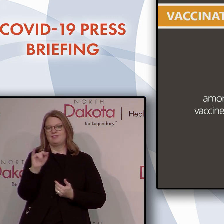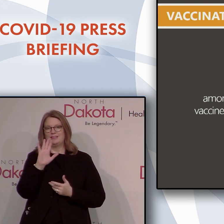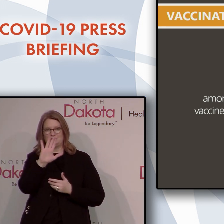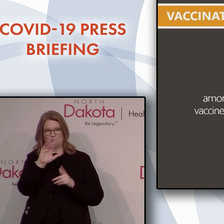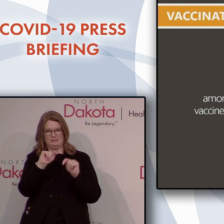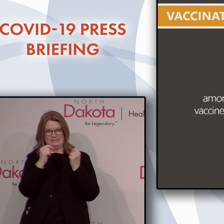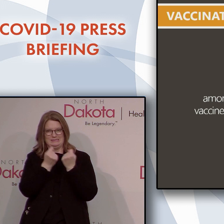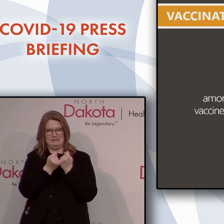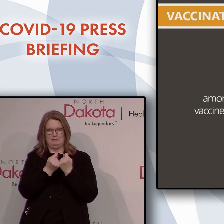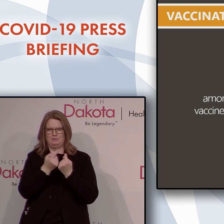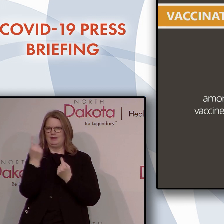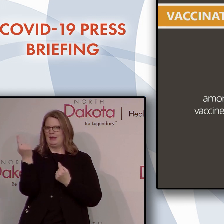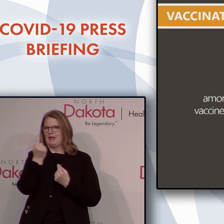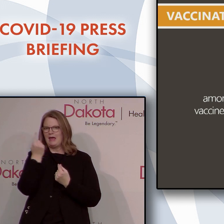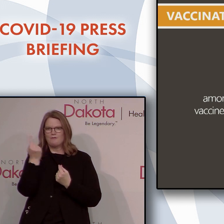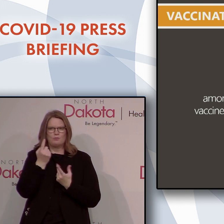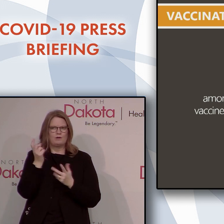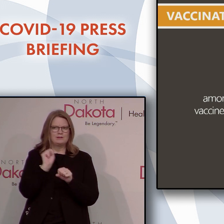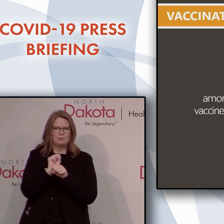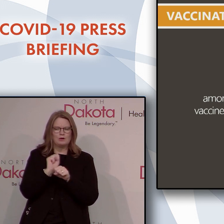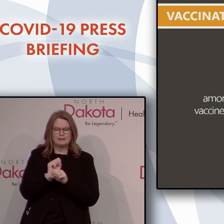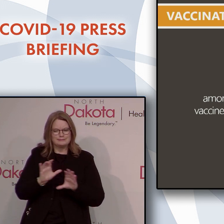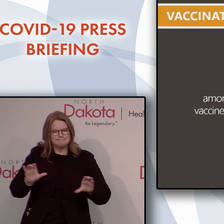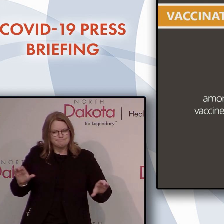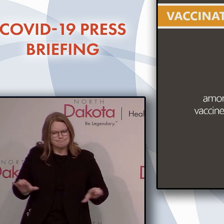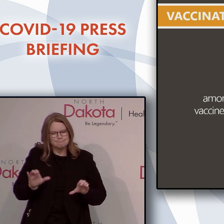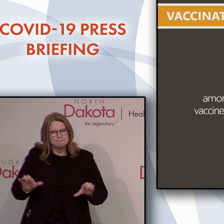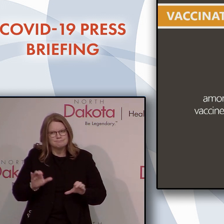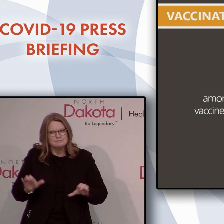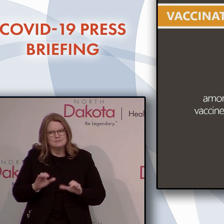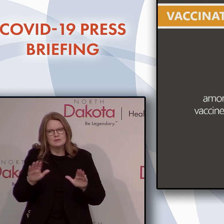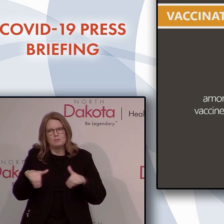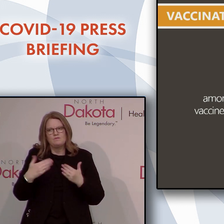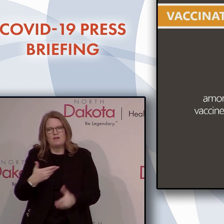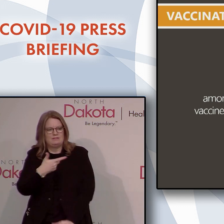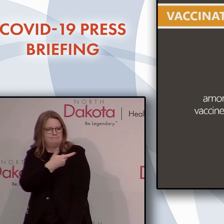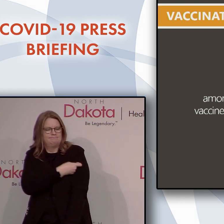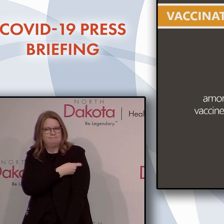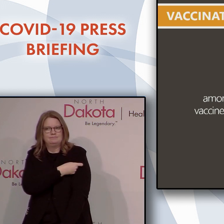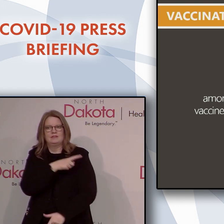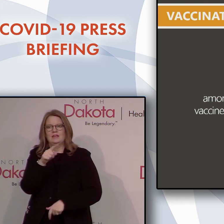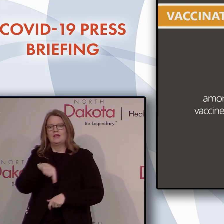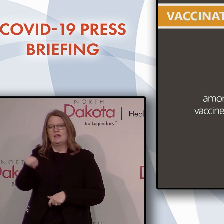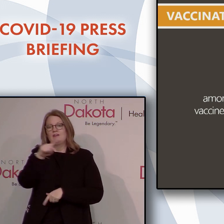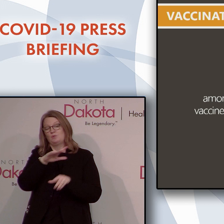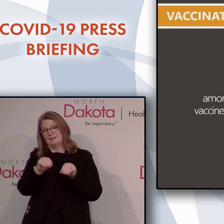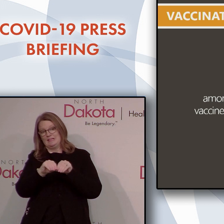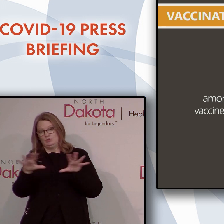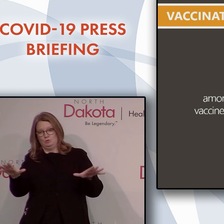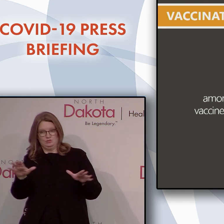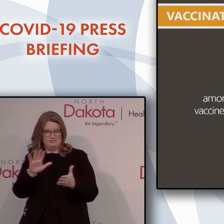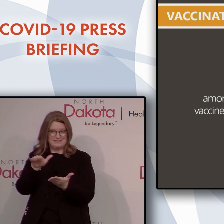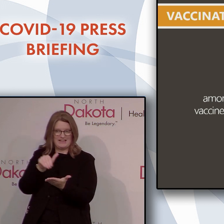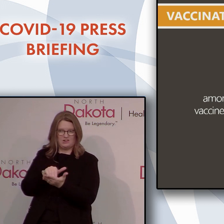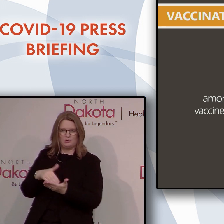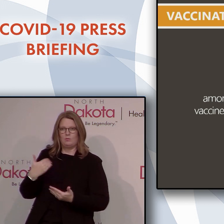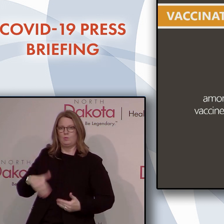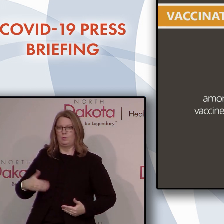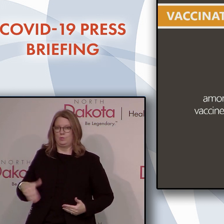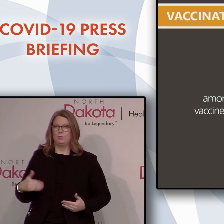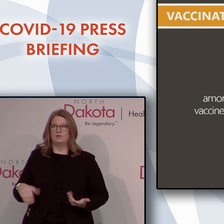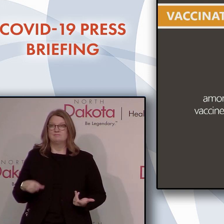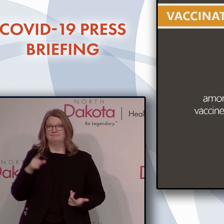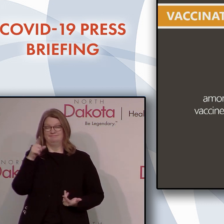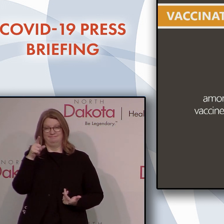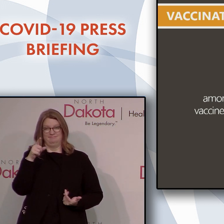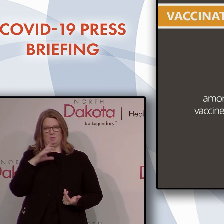and everybody on the front lines that are administering these doses, everybody in the distribution center. This is definitely a